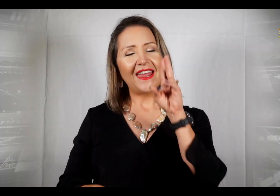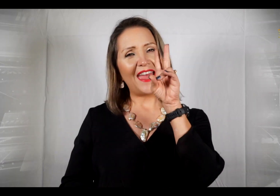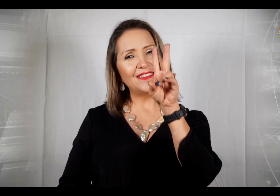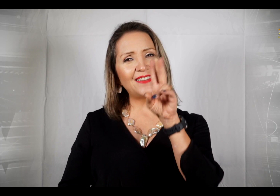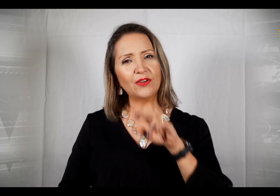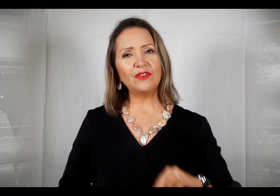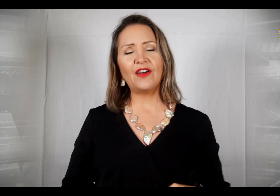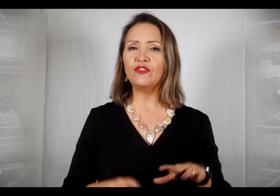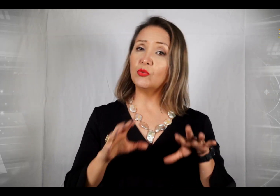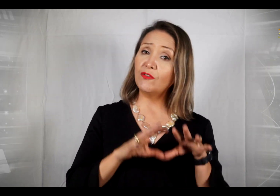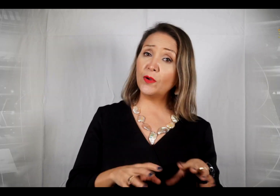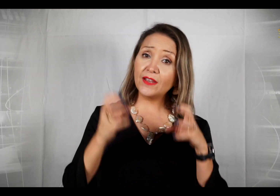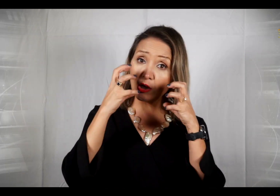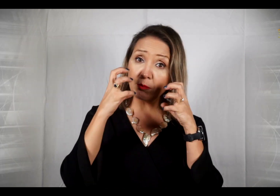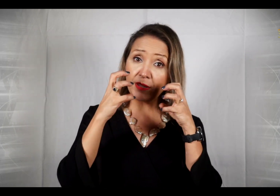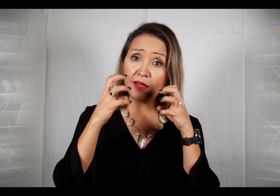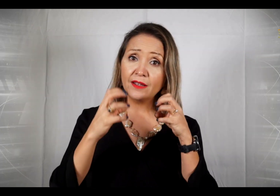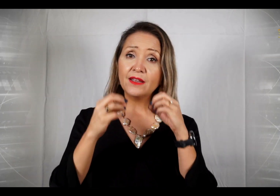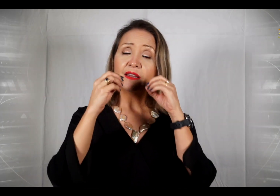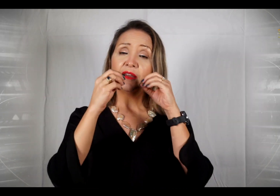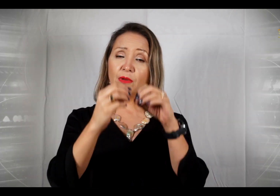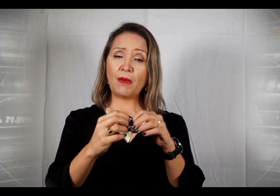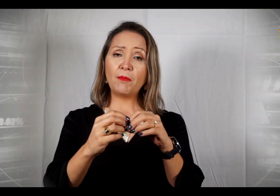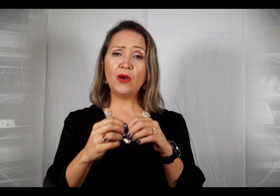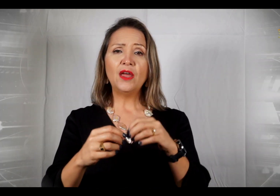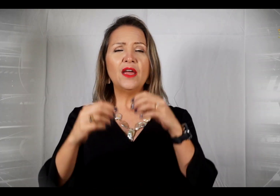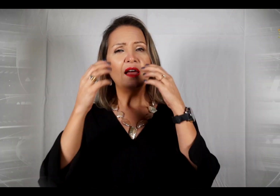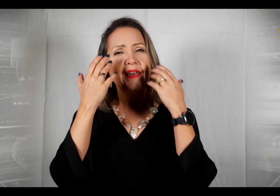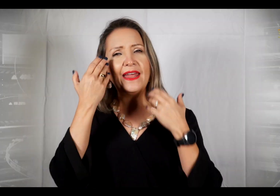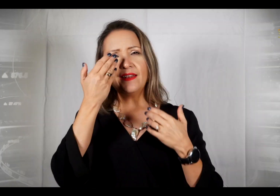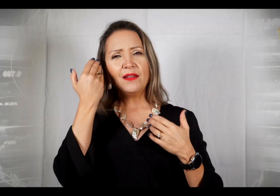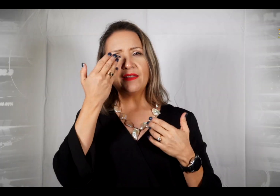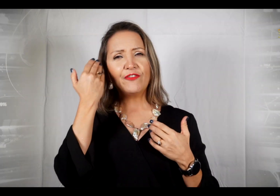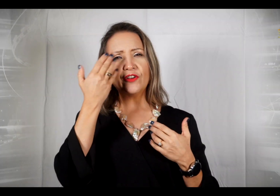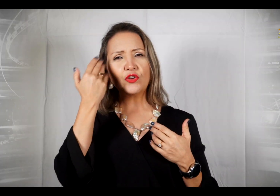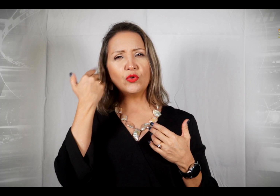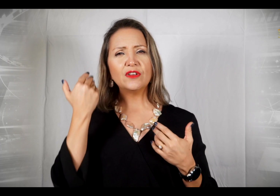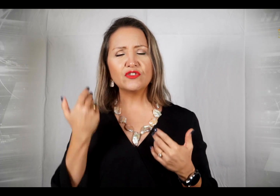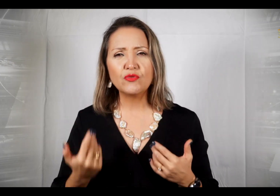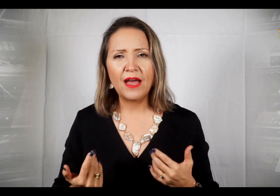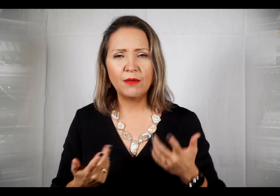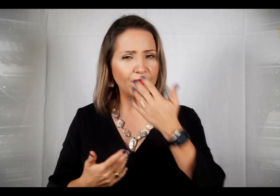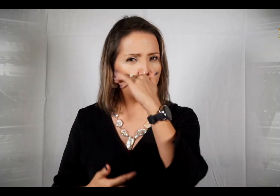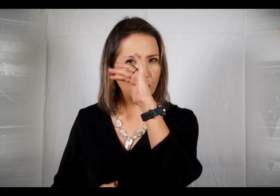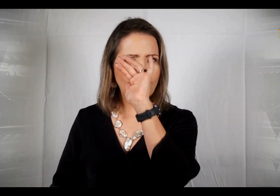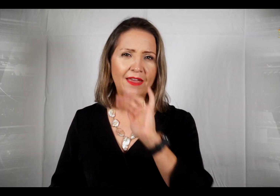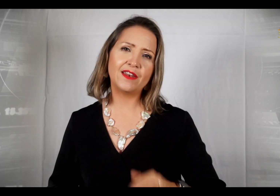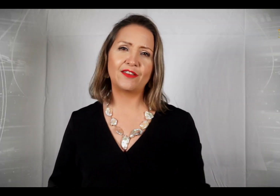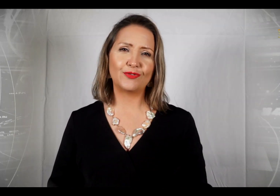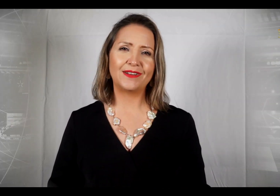And second advice to avoid the clumping, remember, let the first coat dry before you apply the next one,